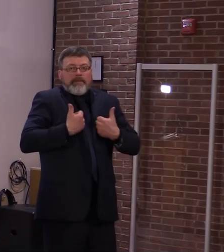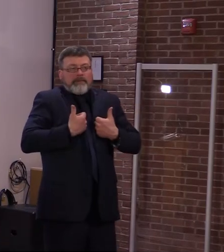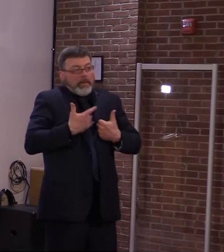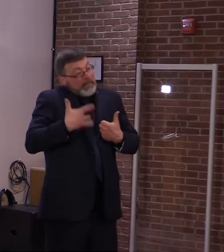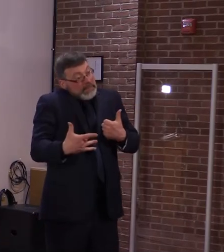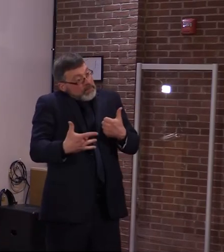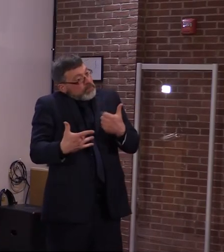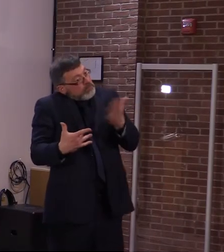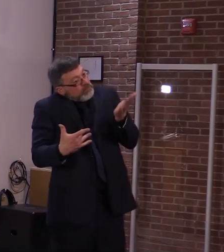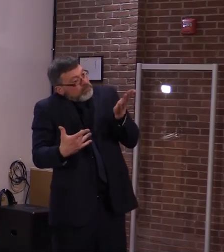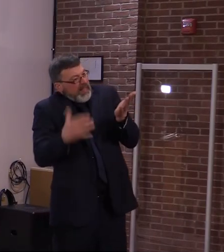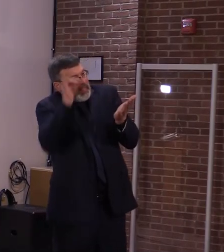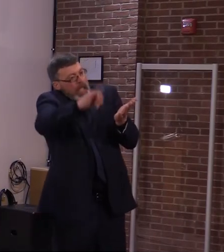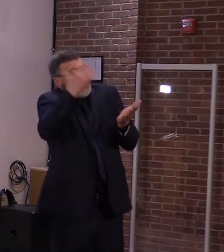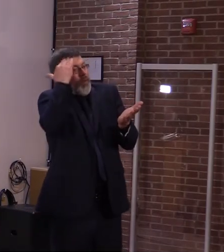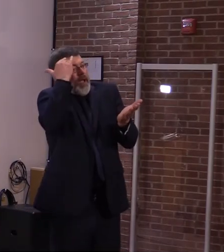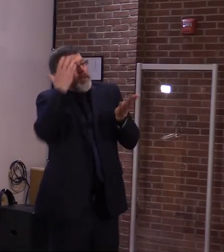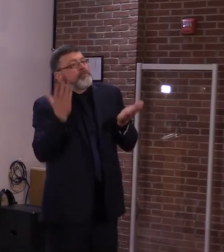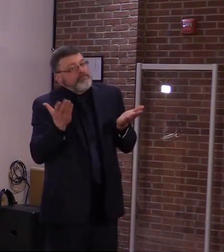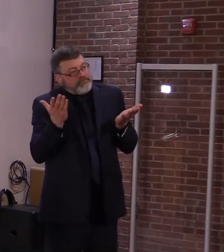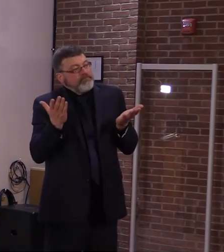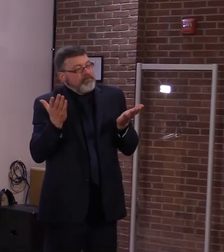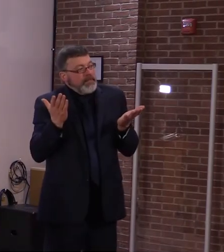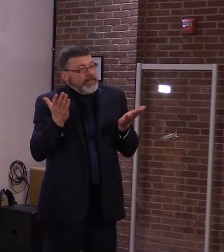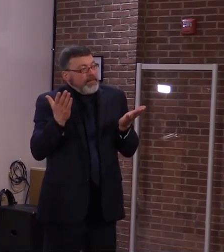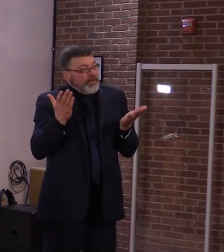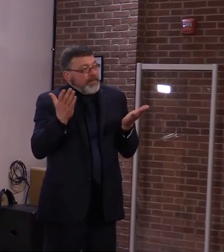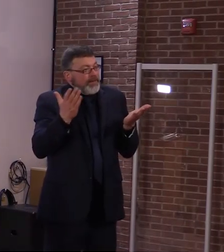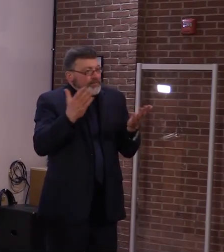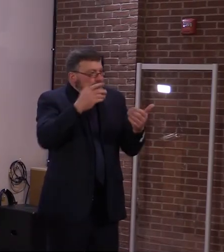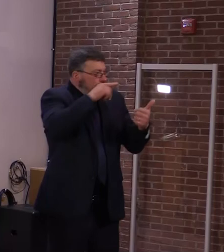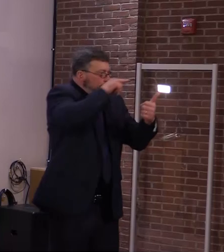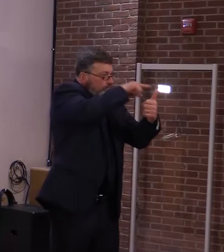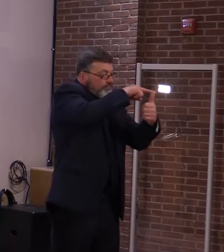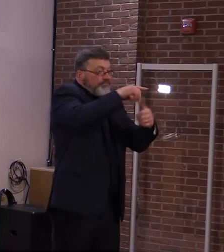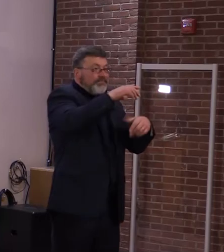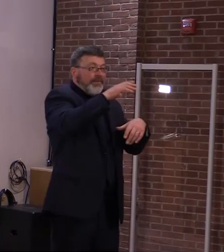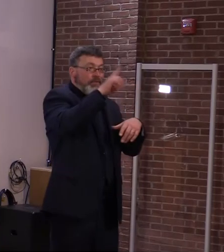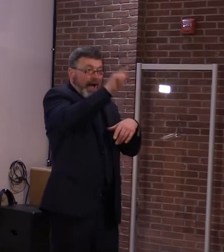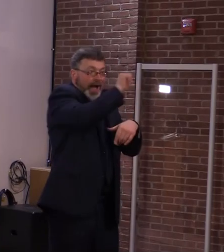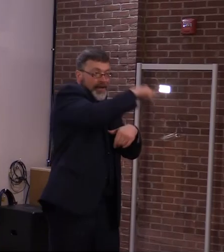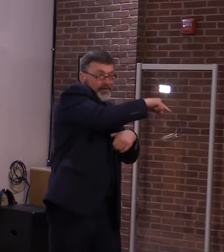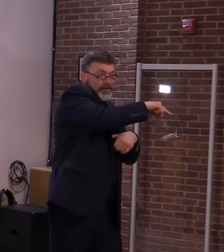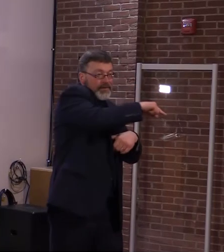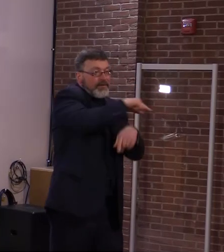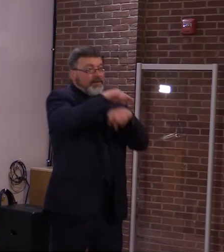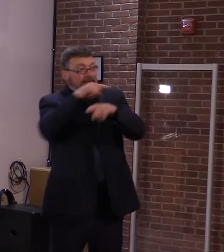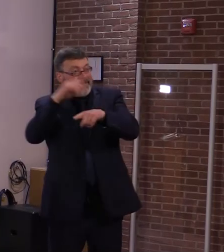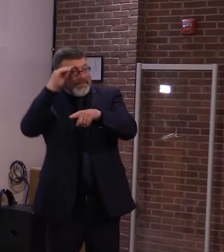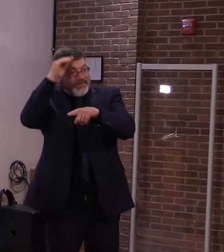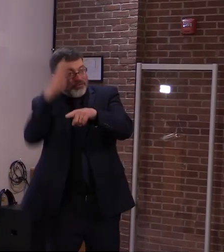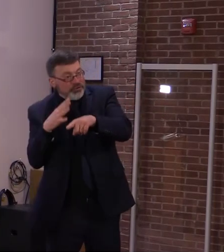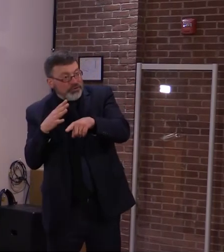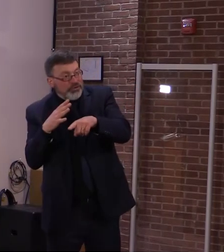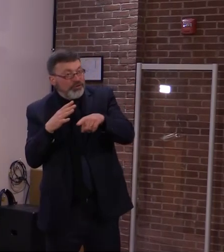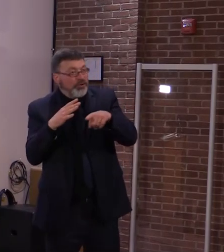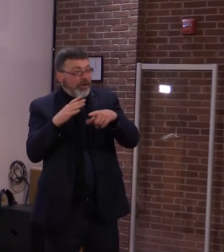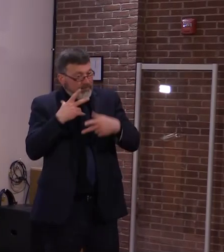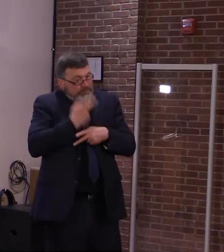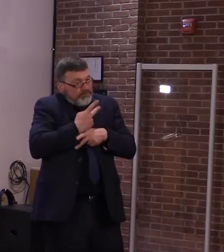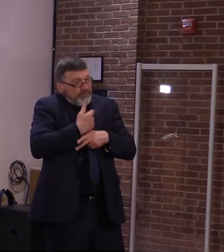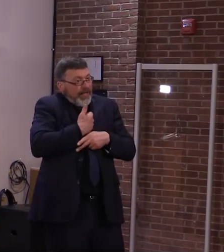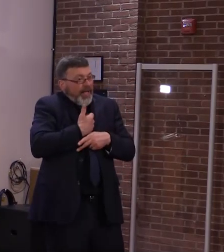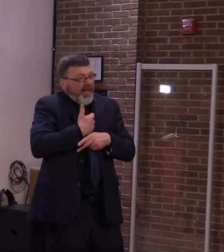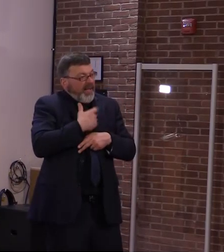sense, the cards were stacked in favor of more women getting vaccinated than men for a whole variety of factors, and I probably